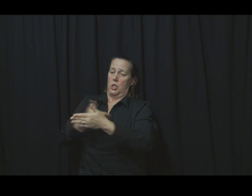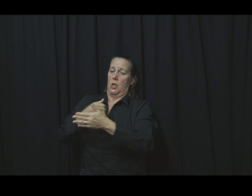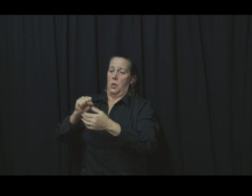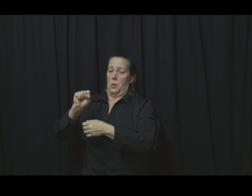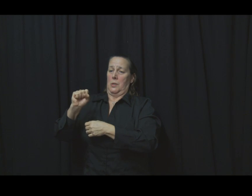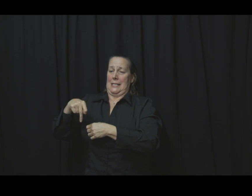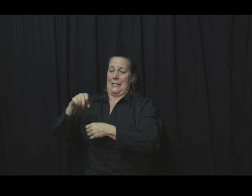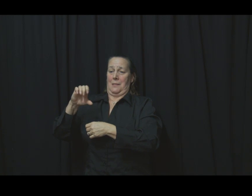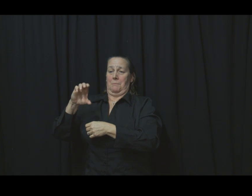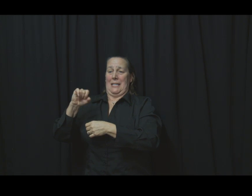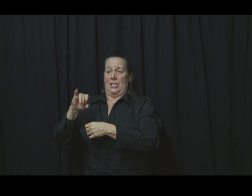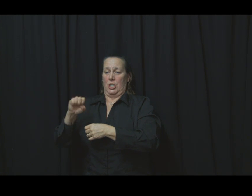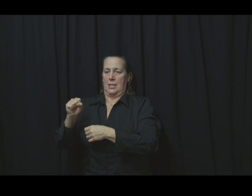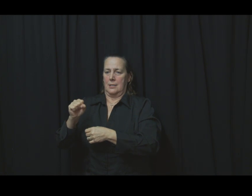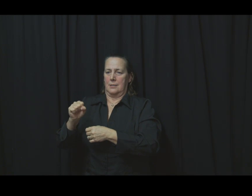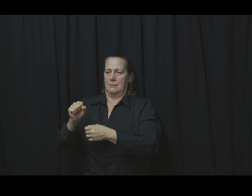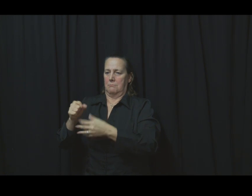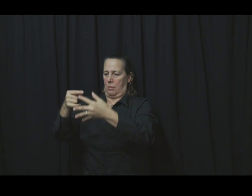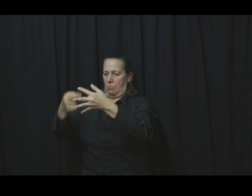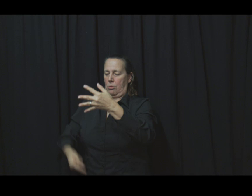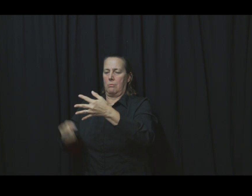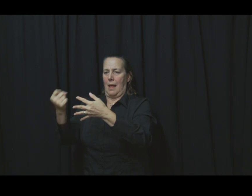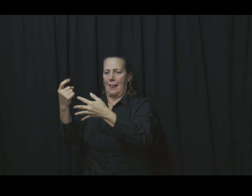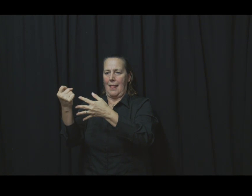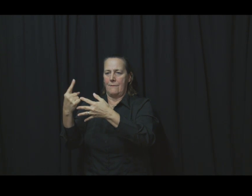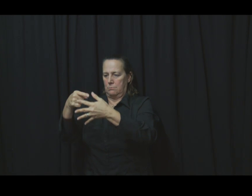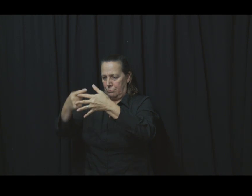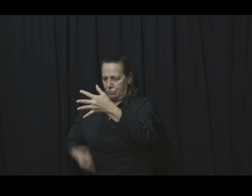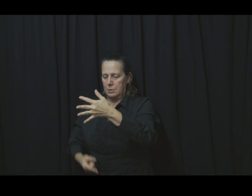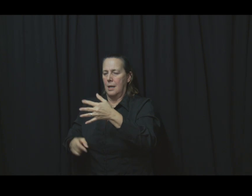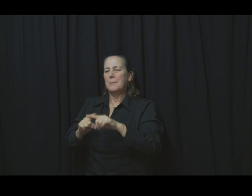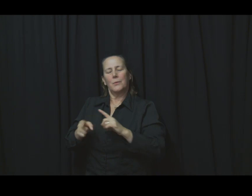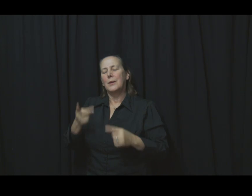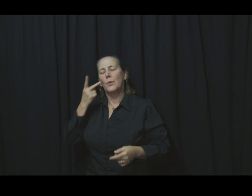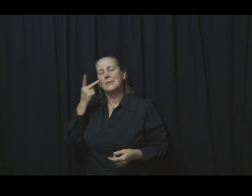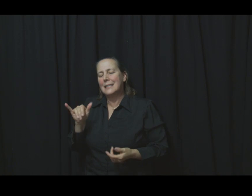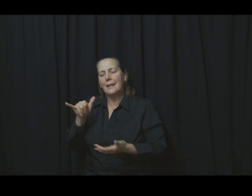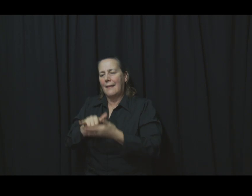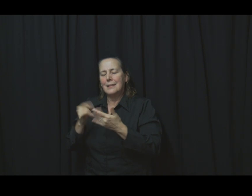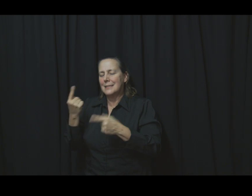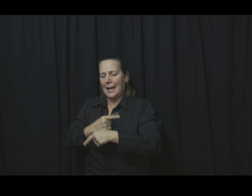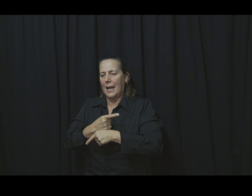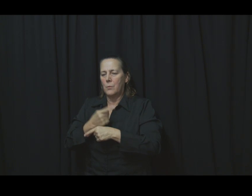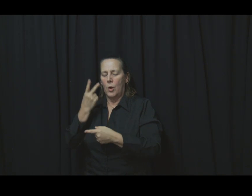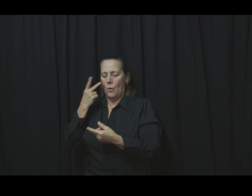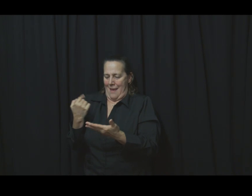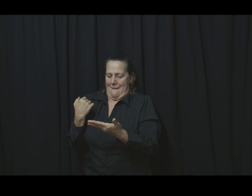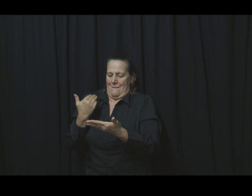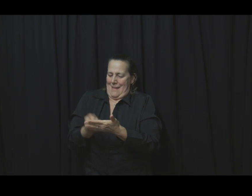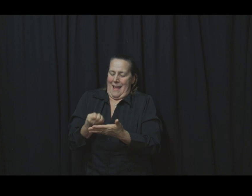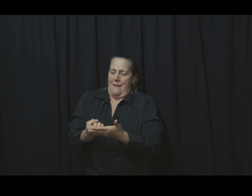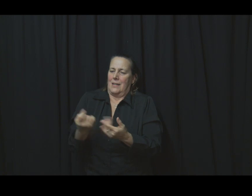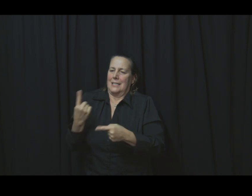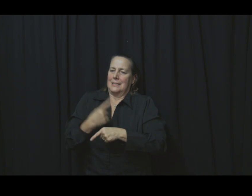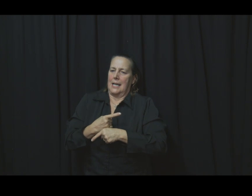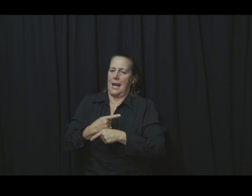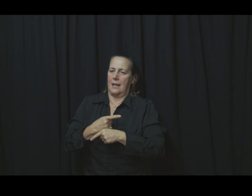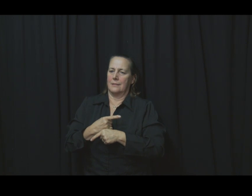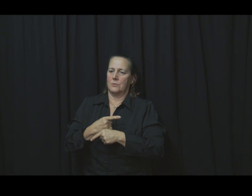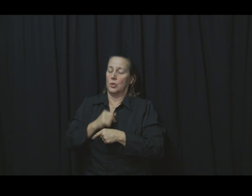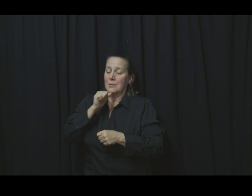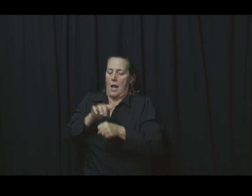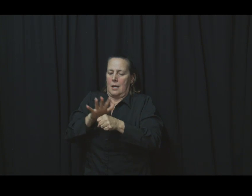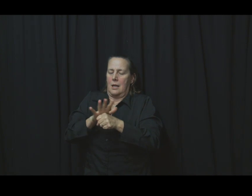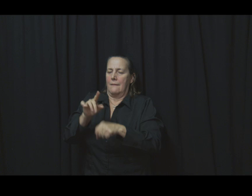these 11 every day. But we see no evidence of that. There's no evidence of these species. There just simply isn't enough